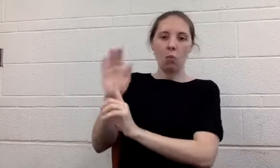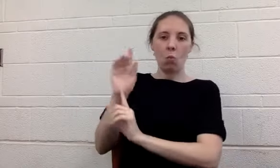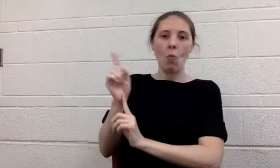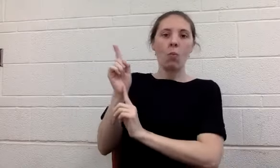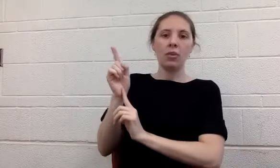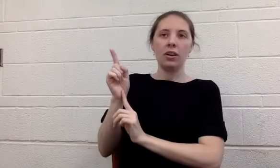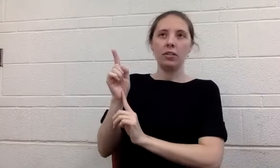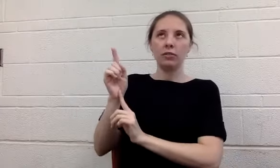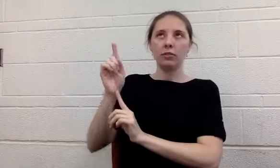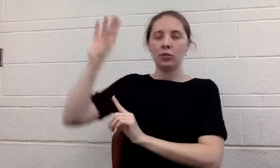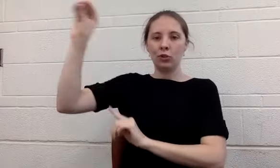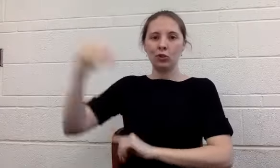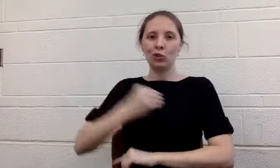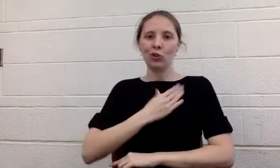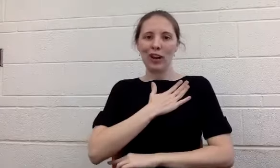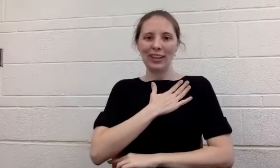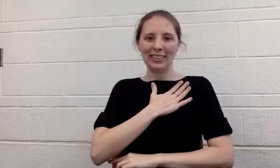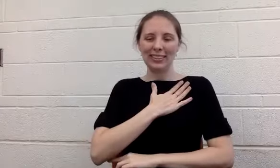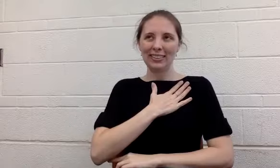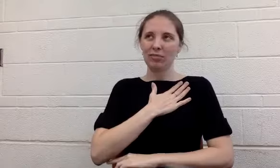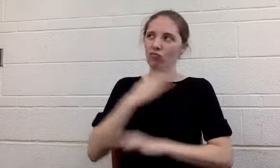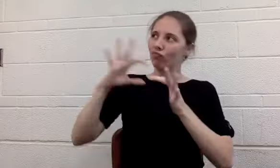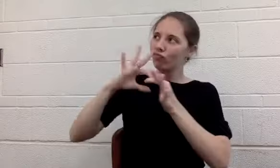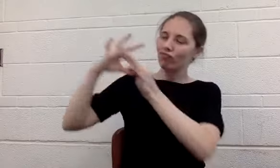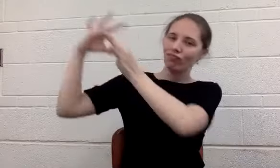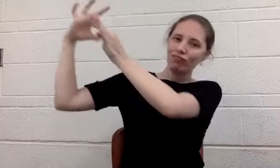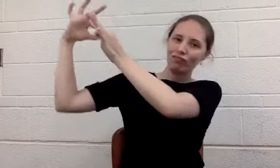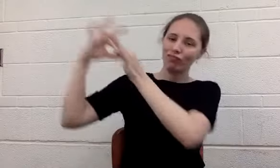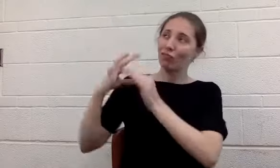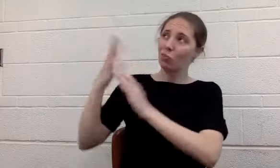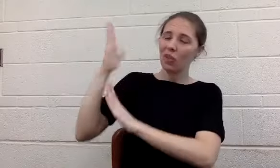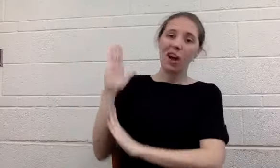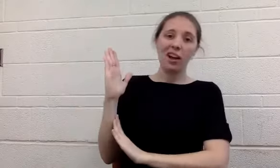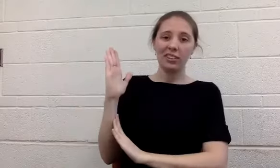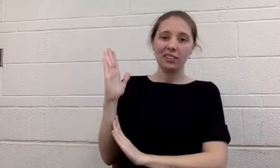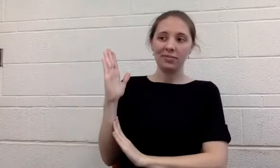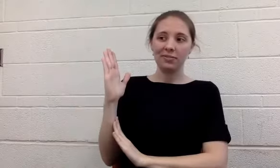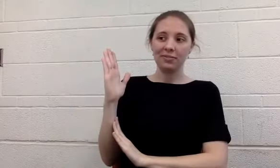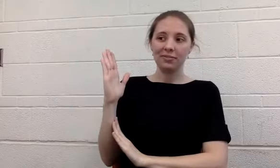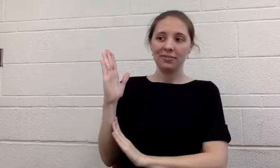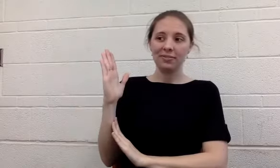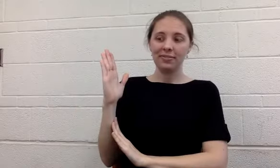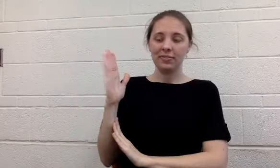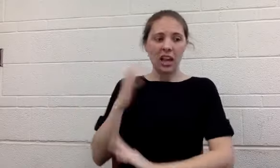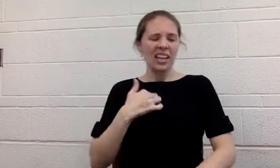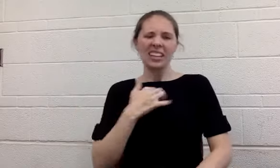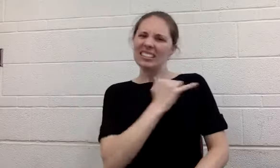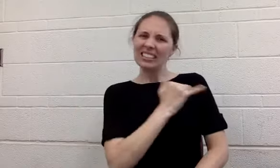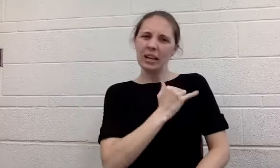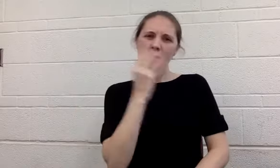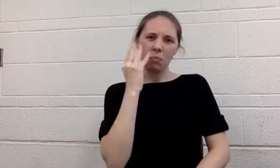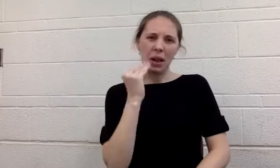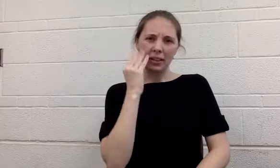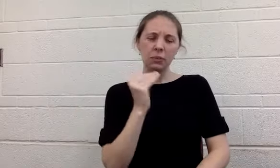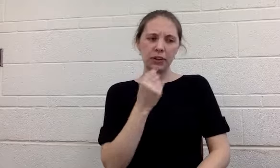got into Al-Anon and try and work in this program to the best of my ability, why we're all here, and that's because there was a window and I